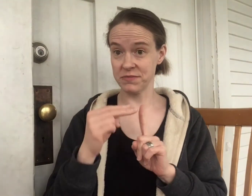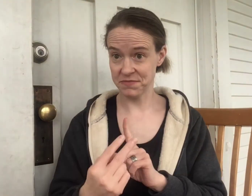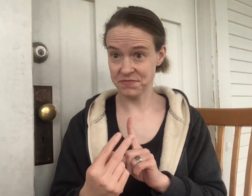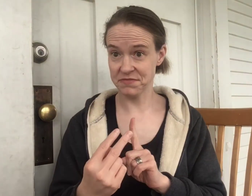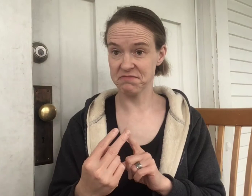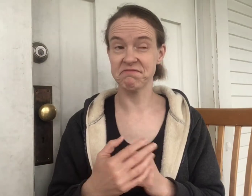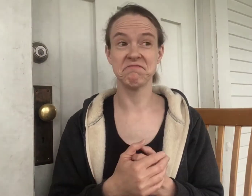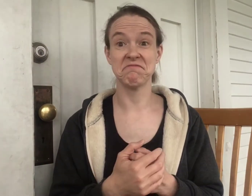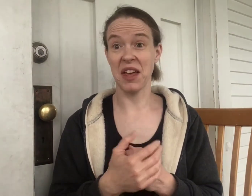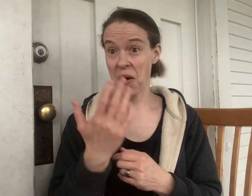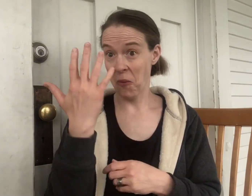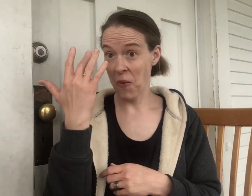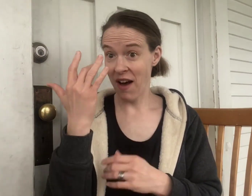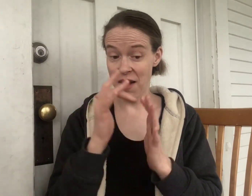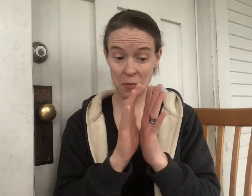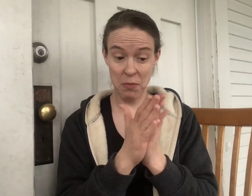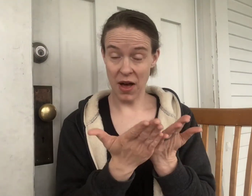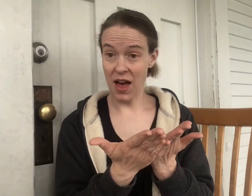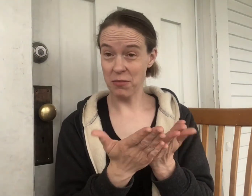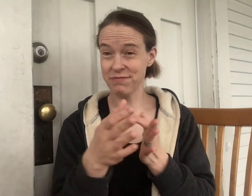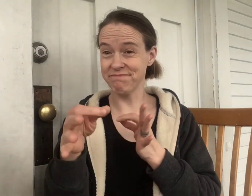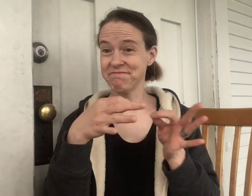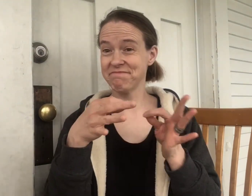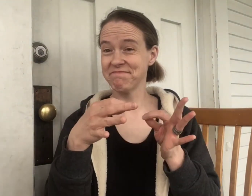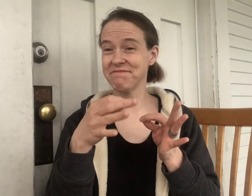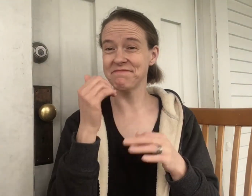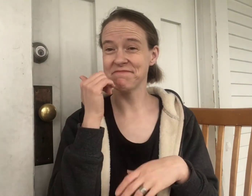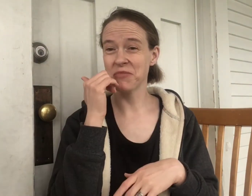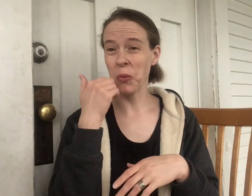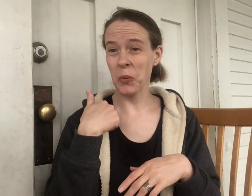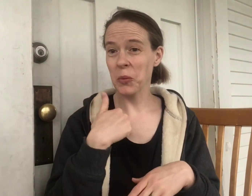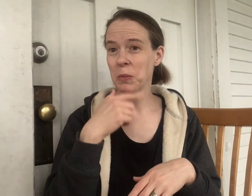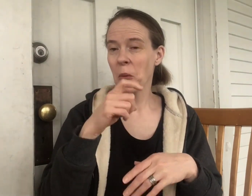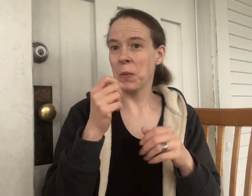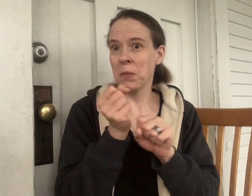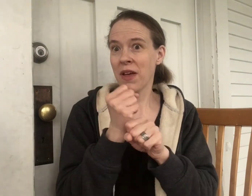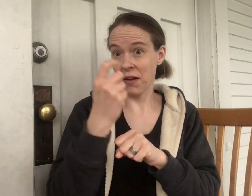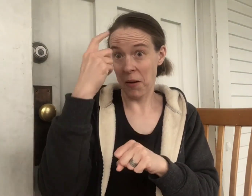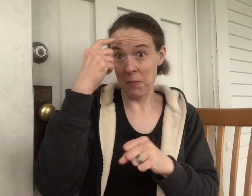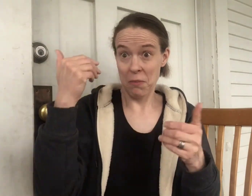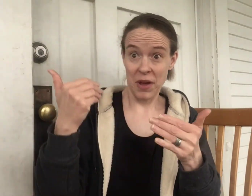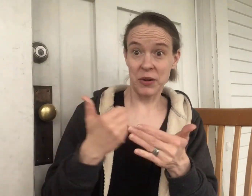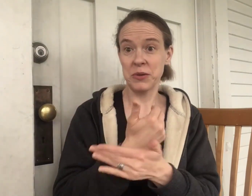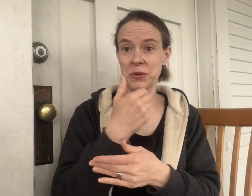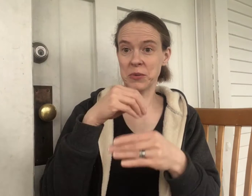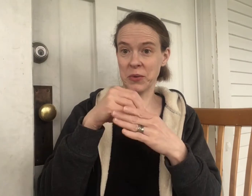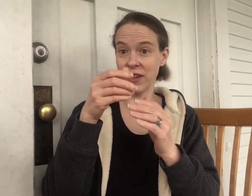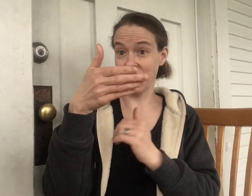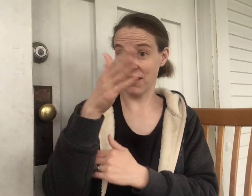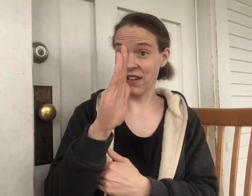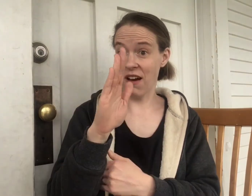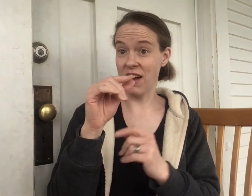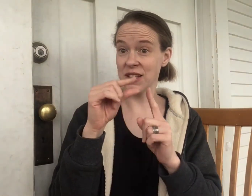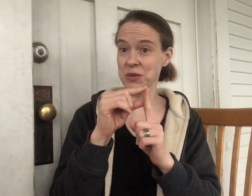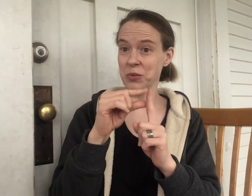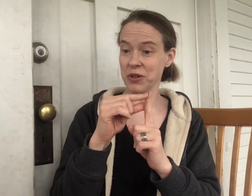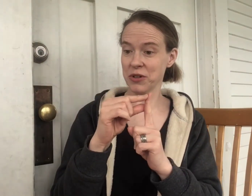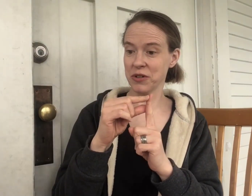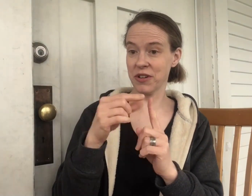our perspectives. The Bible explains that we're supposed to make our minds new in